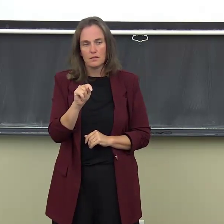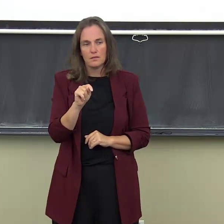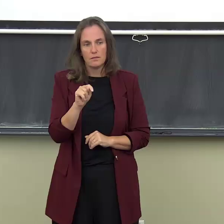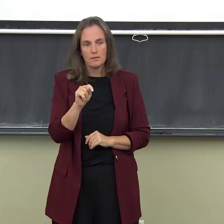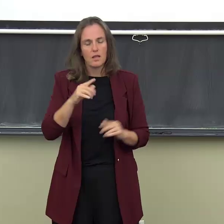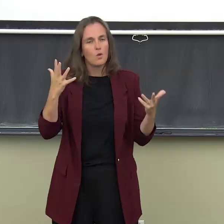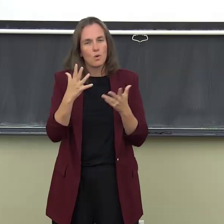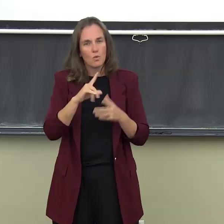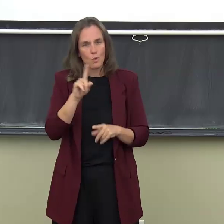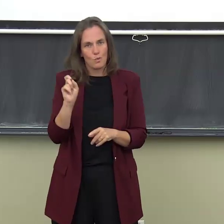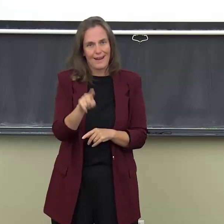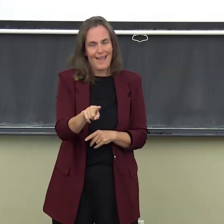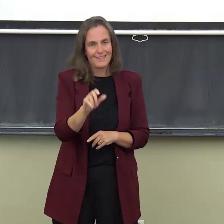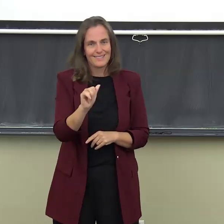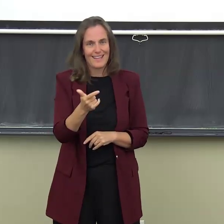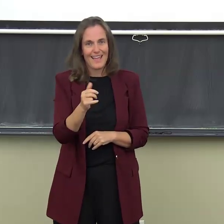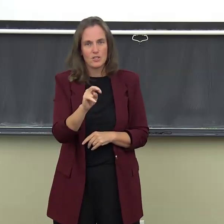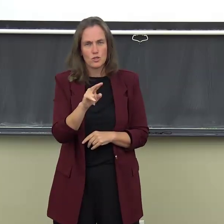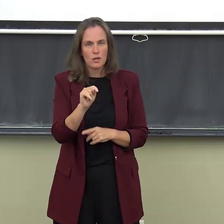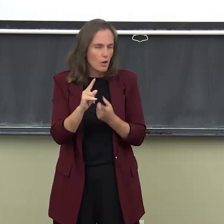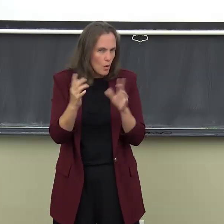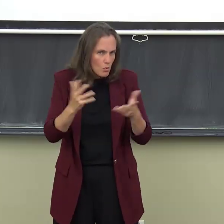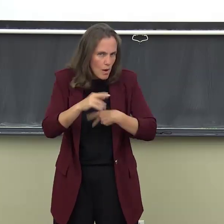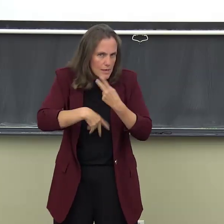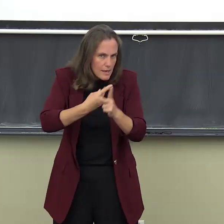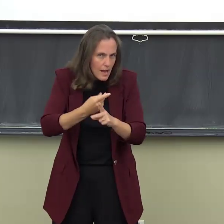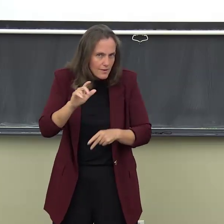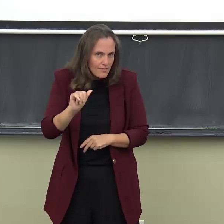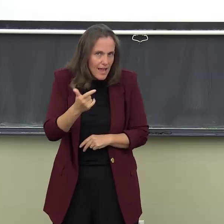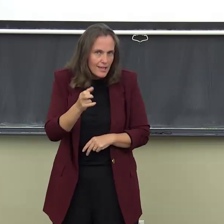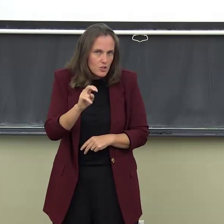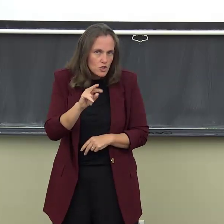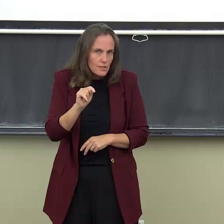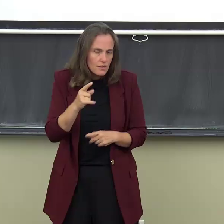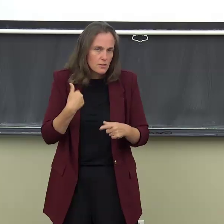What would we ask the agent, or what kind of agent would we want?